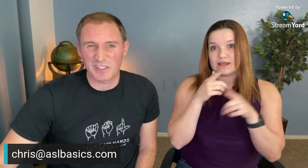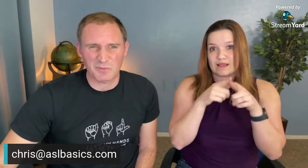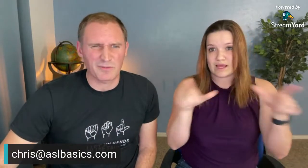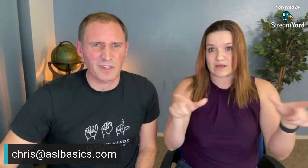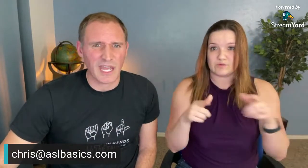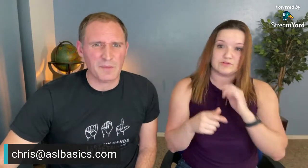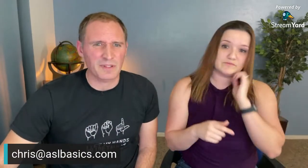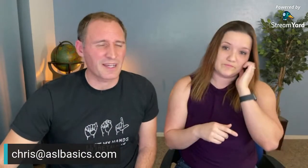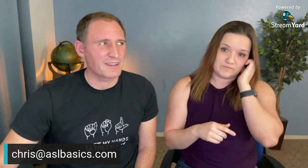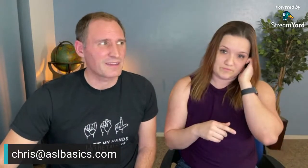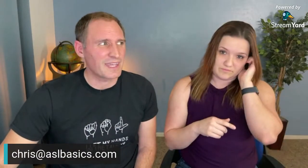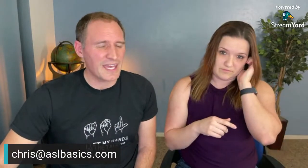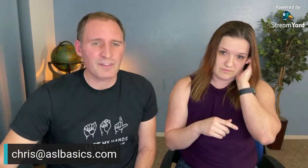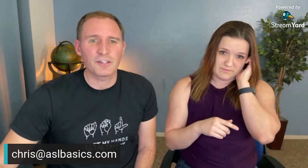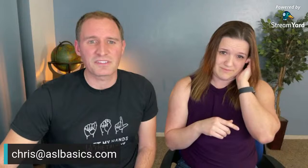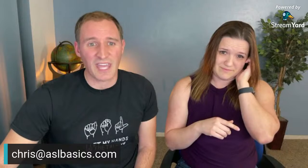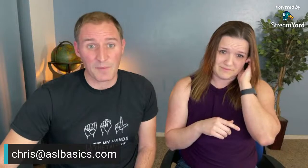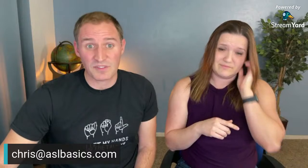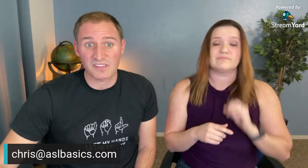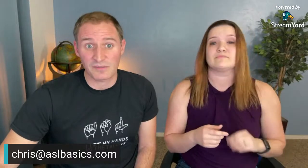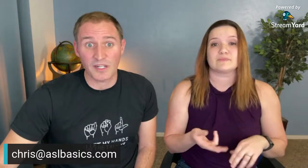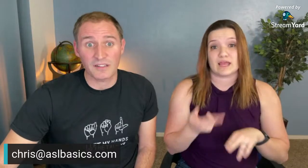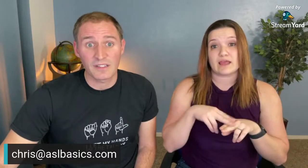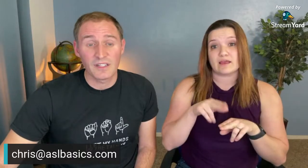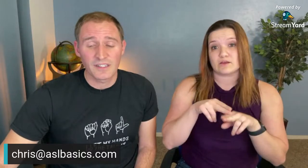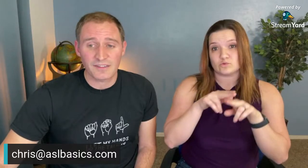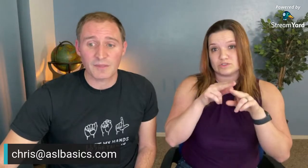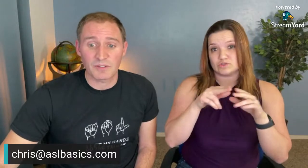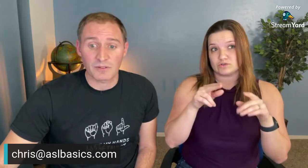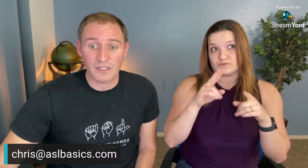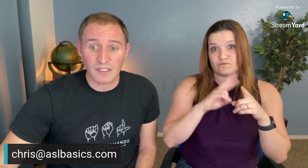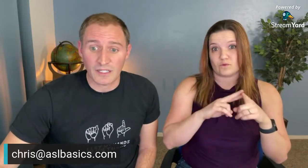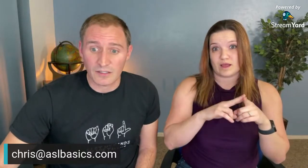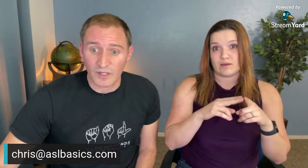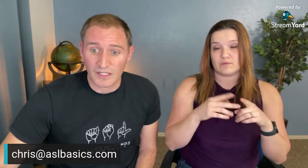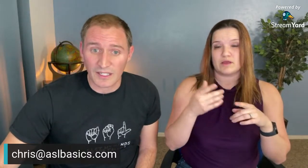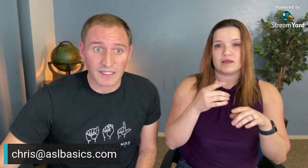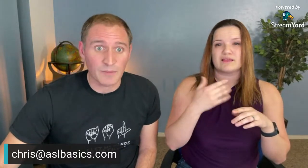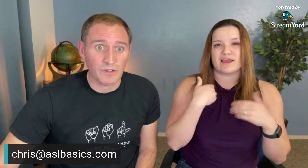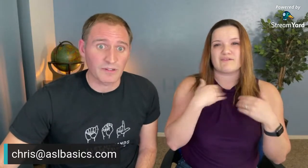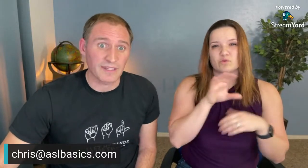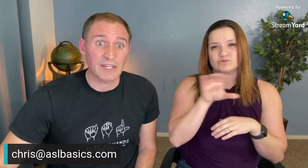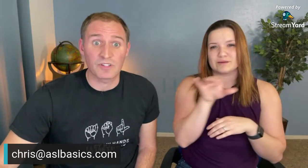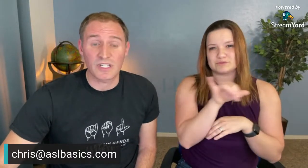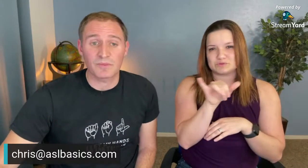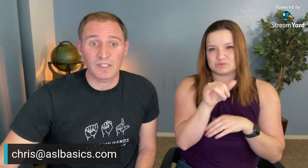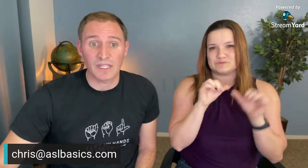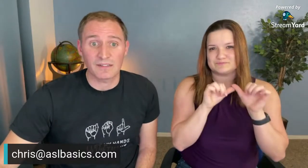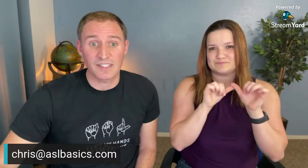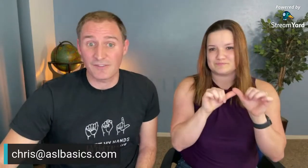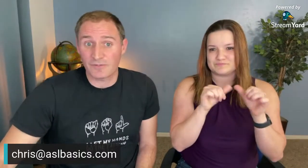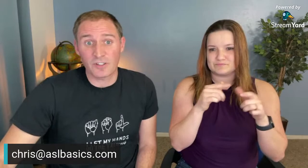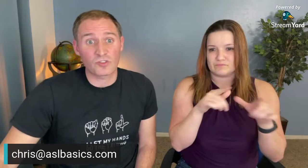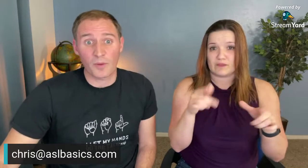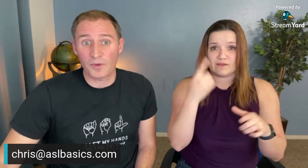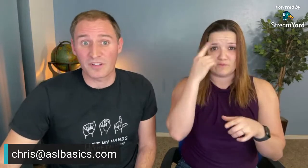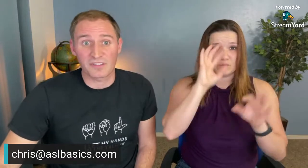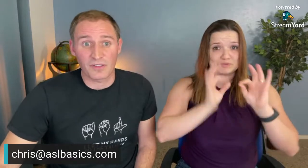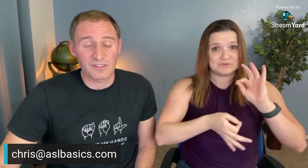up your vocabulary. They have closed captions as well, so that can be really a good way to kind of keep your language up to date. Even for interpreters or those that do